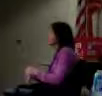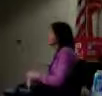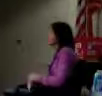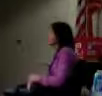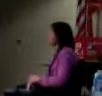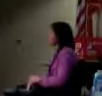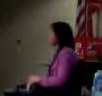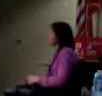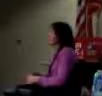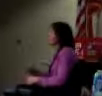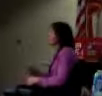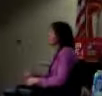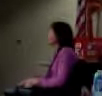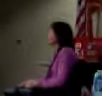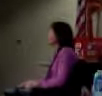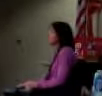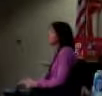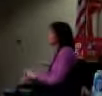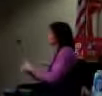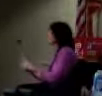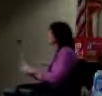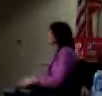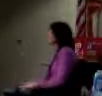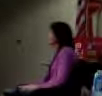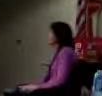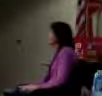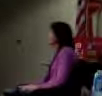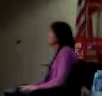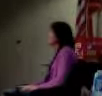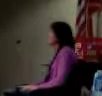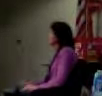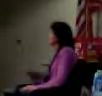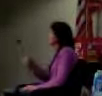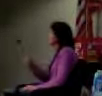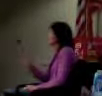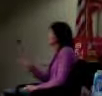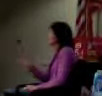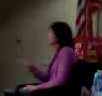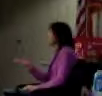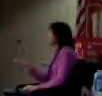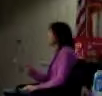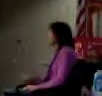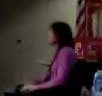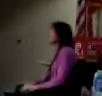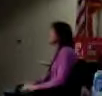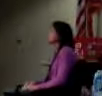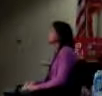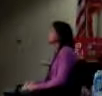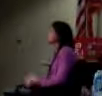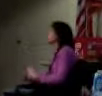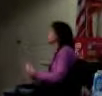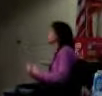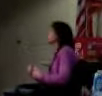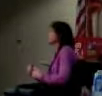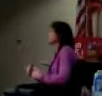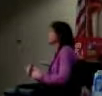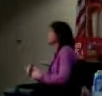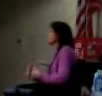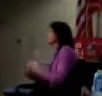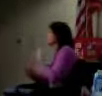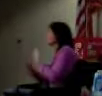excitement? It's really different. So one of the things that post-positivistic research lets you do is sort